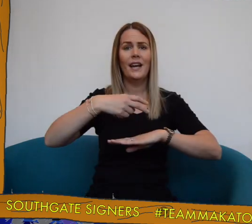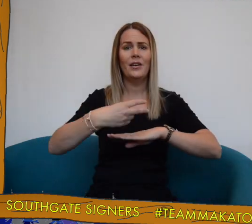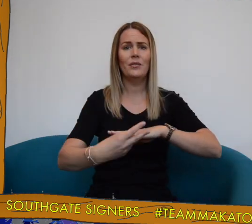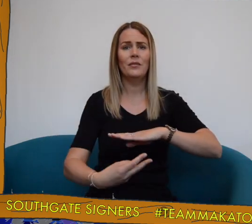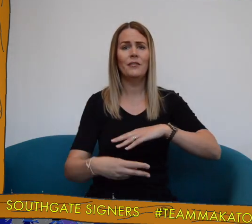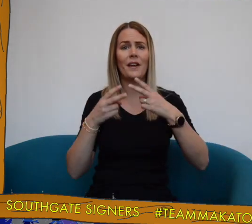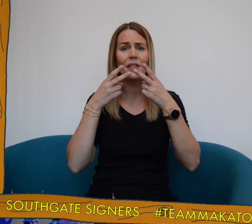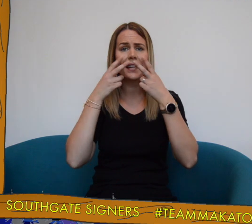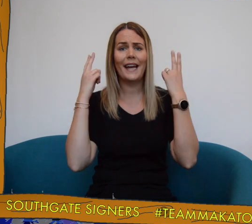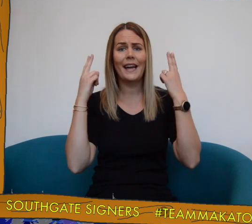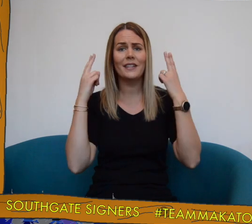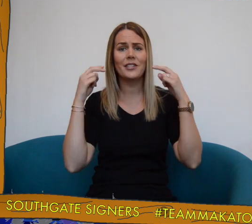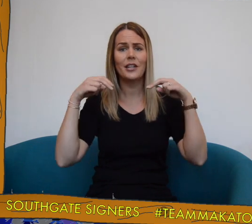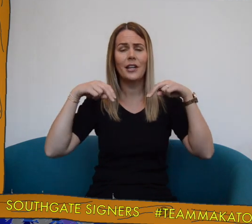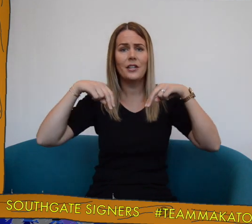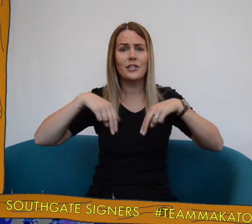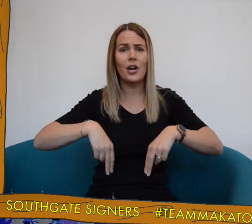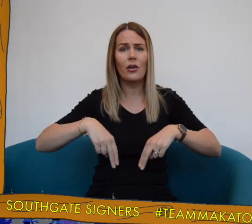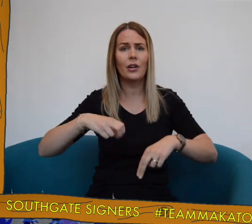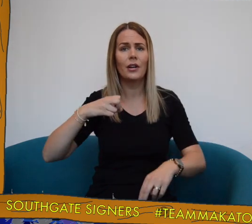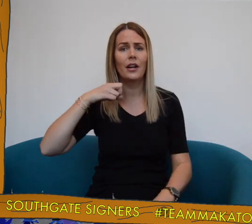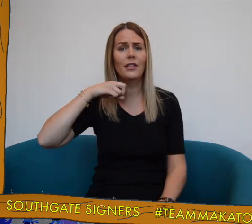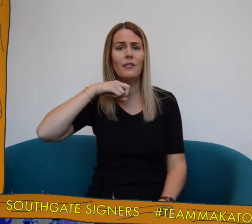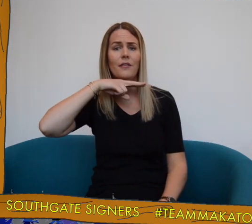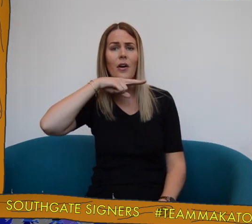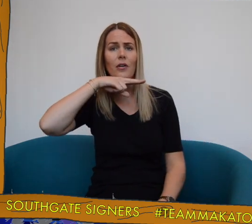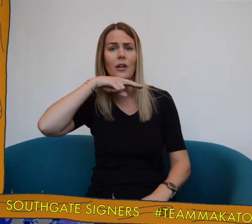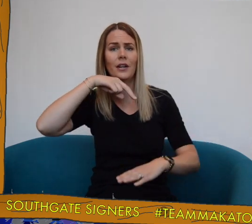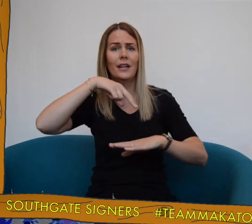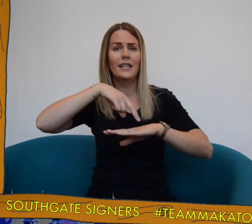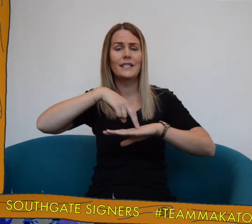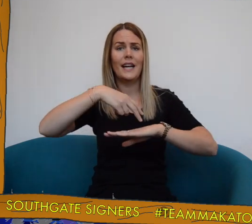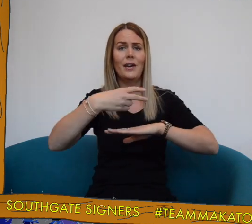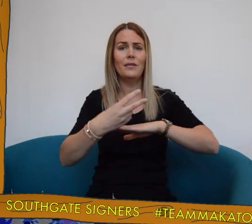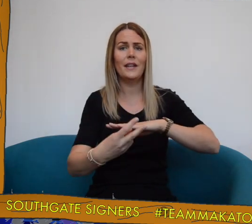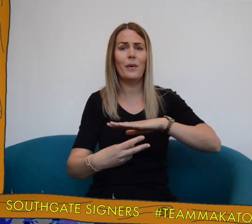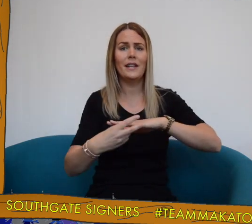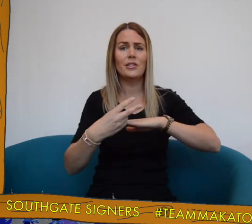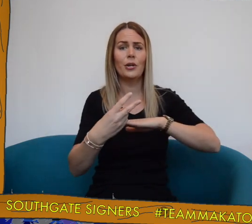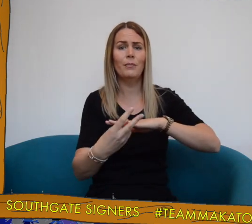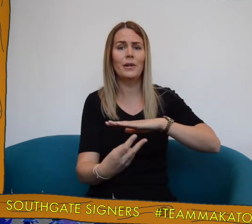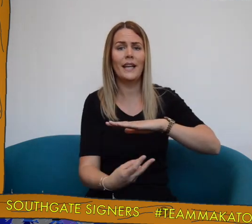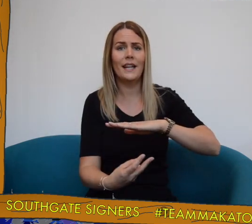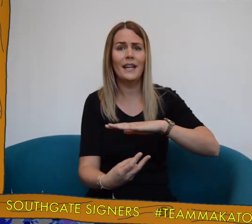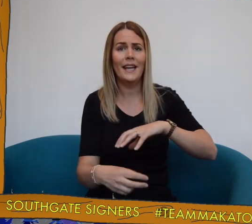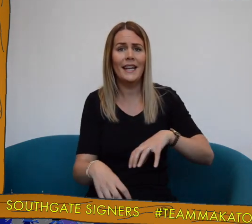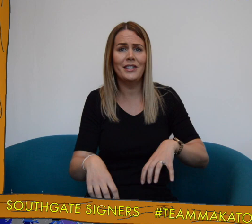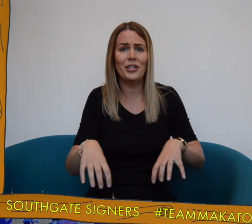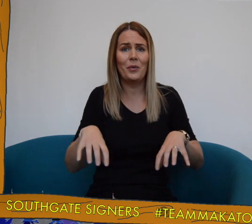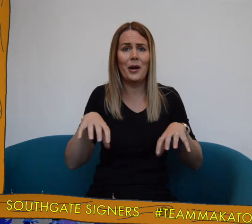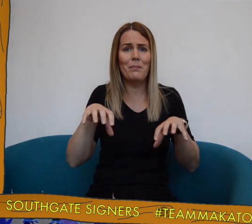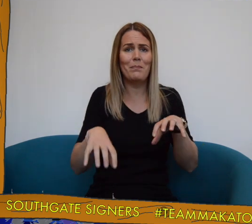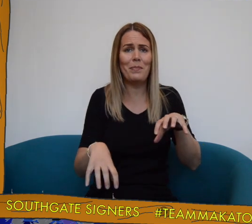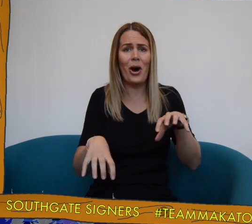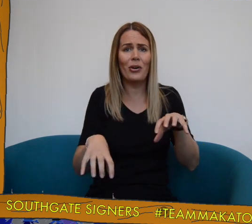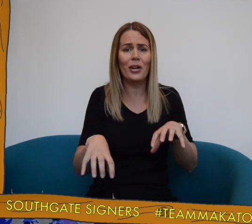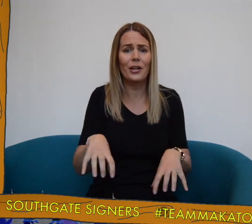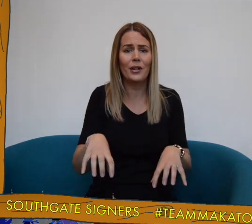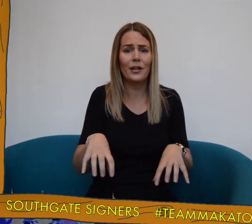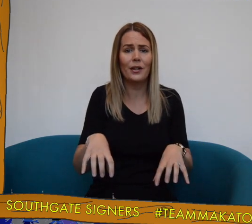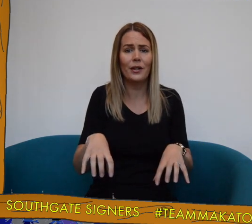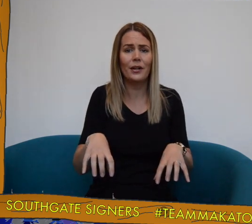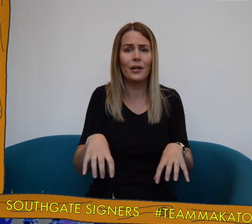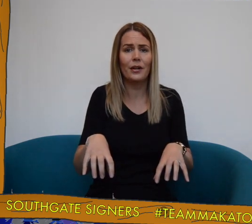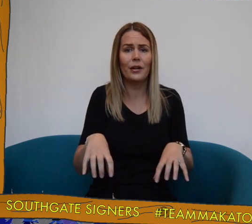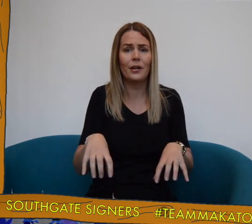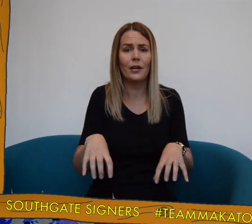Down fell the cat and the dog and the frog. Down they went tumbling into a bog.